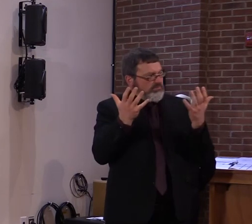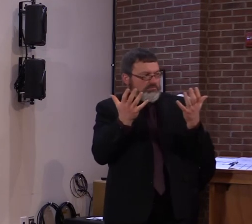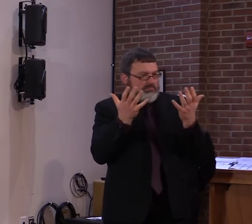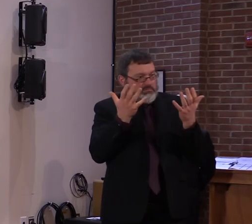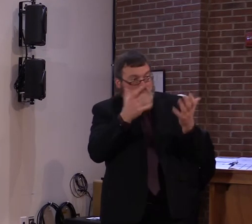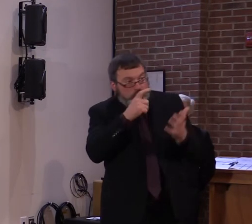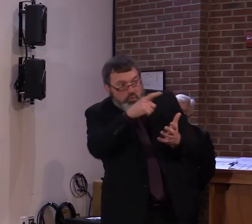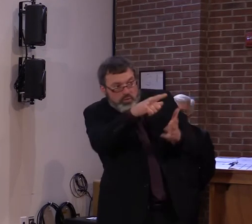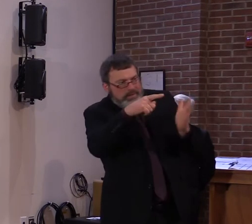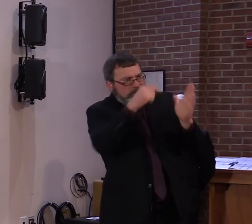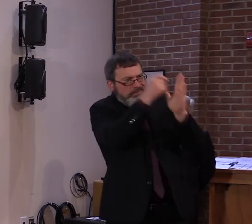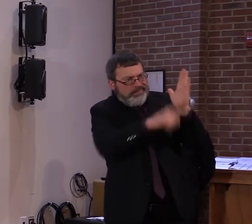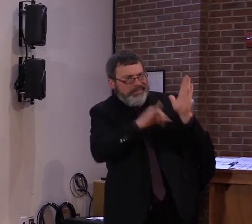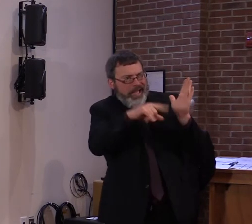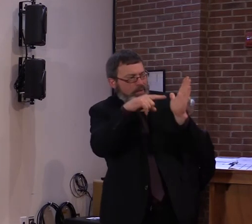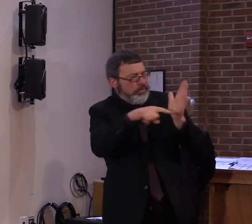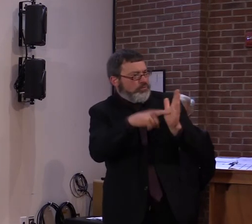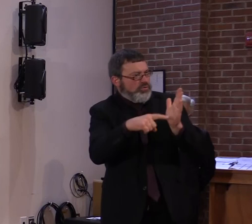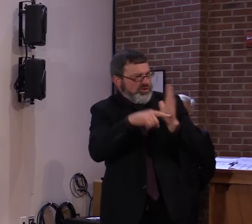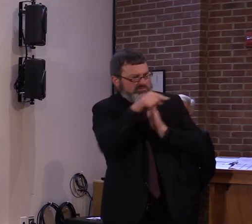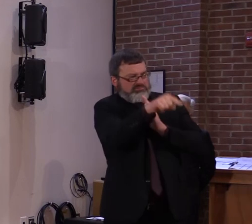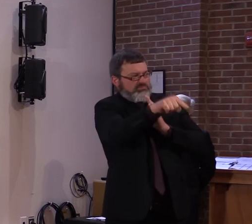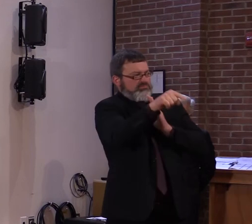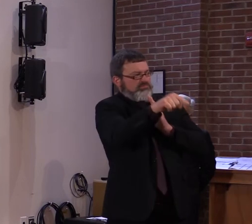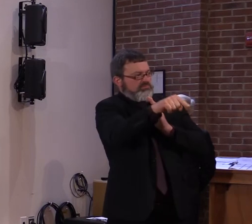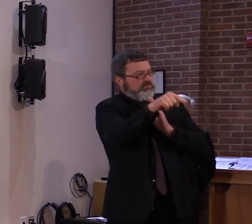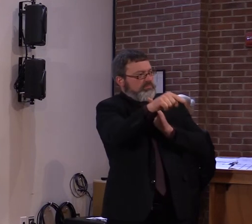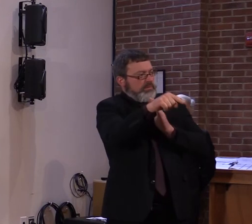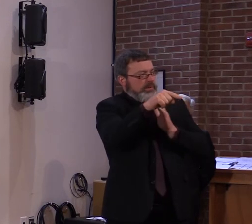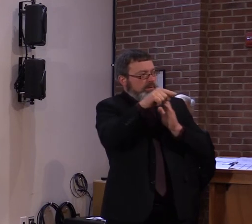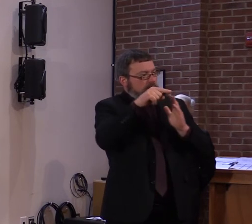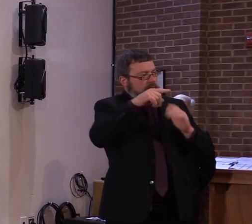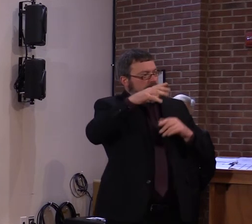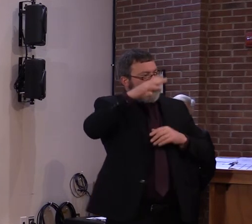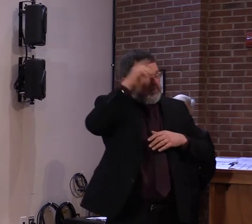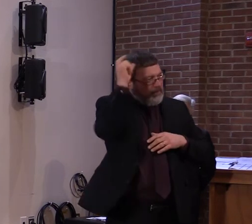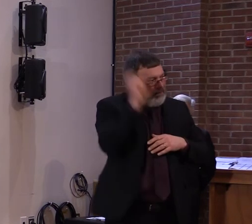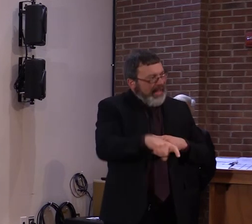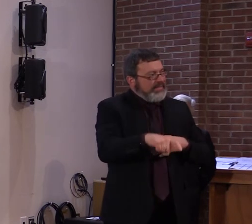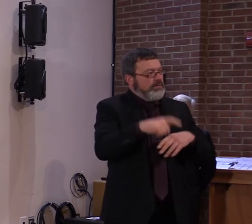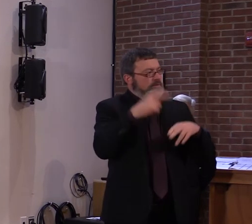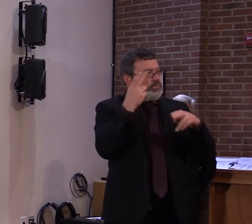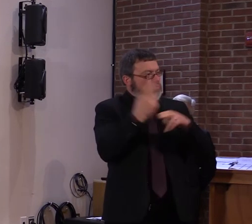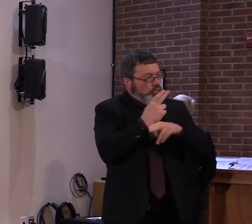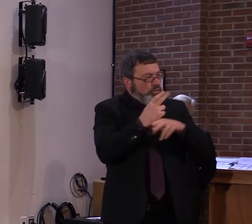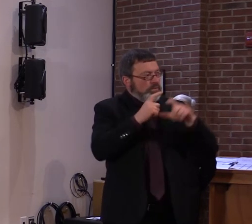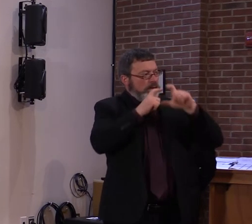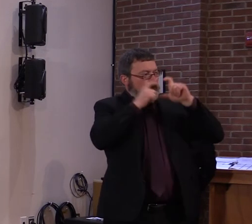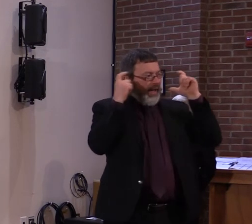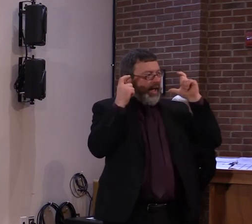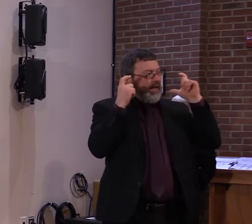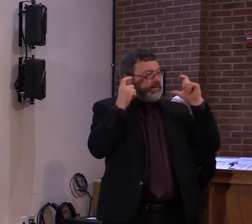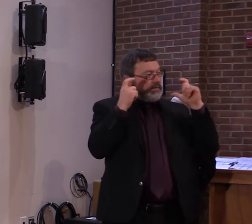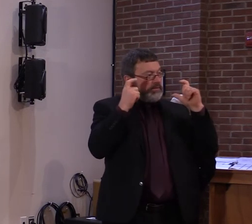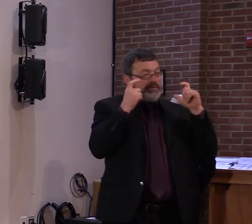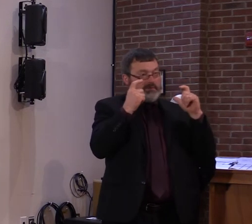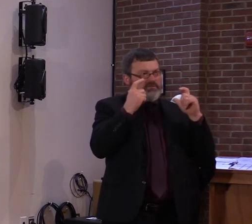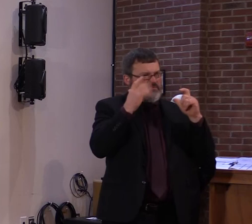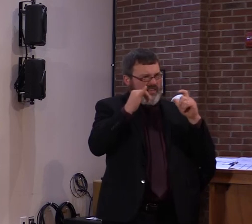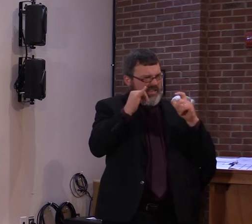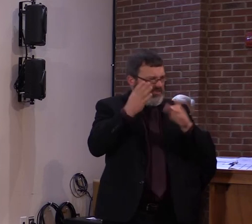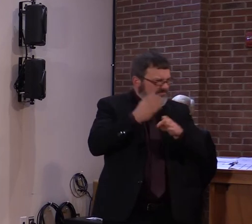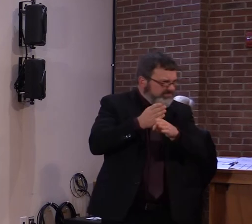The journal, I believe, was the Annals of Internal Medicine. I'm actually friends with